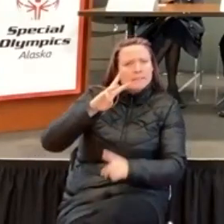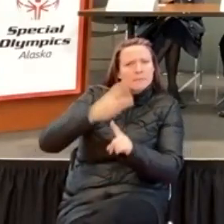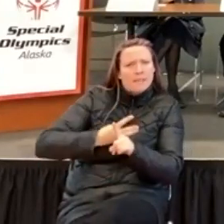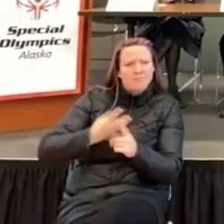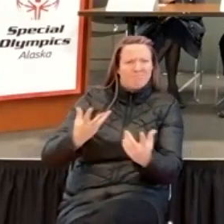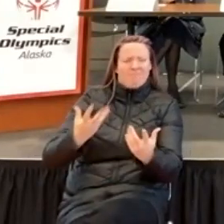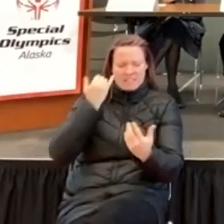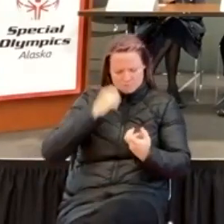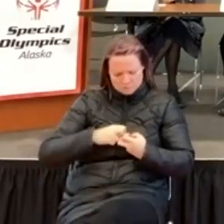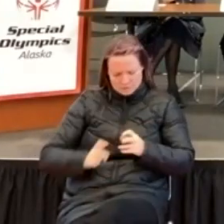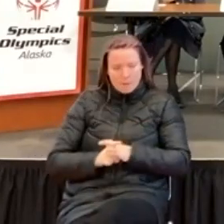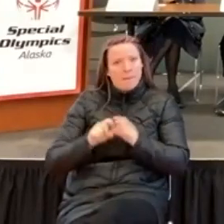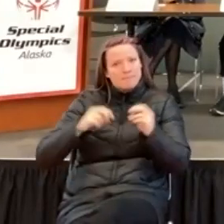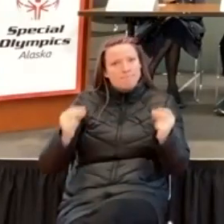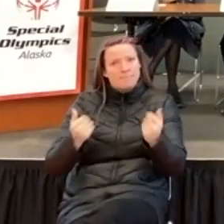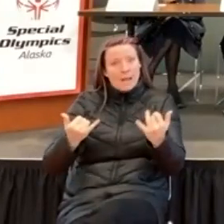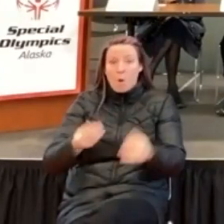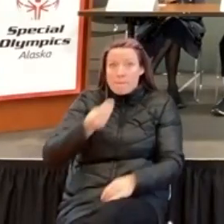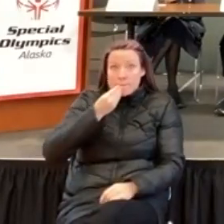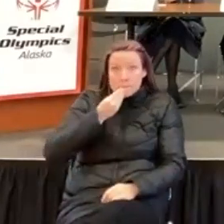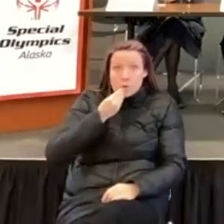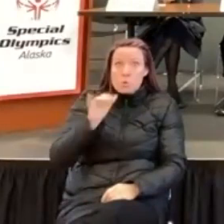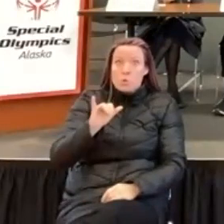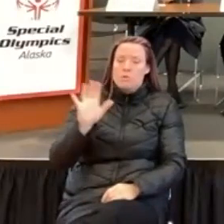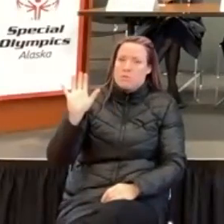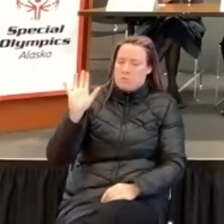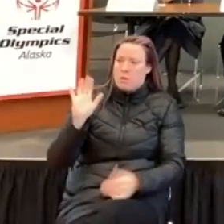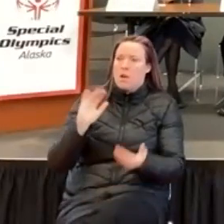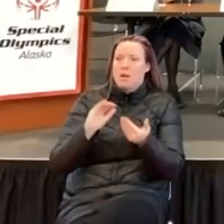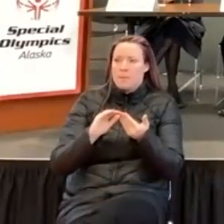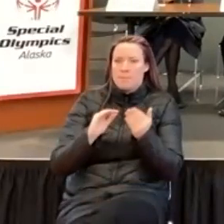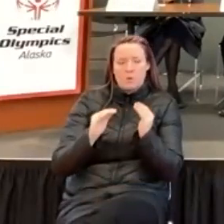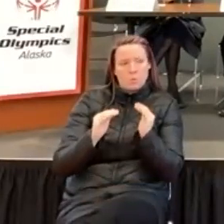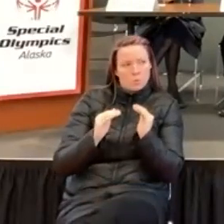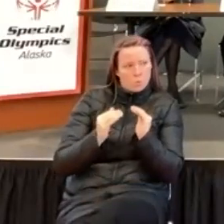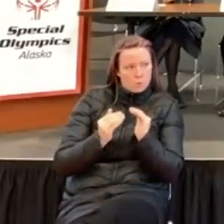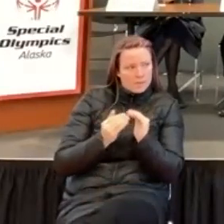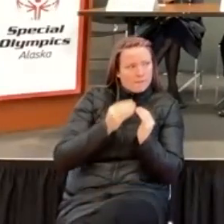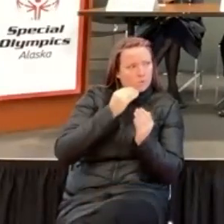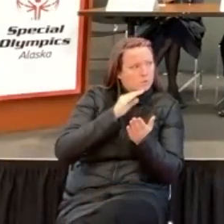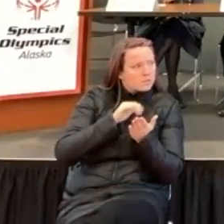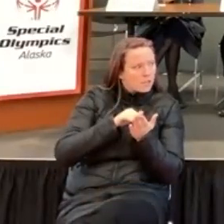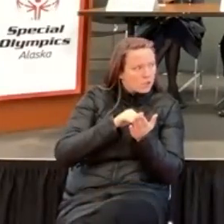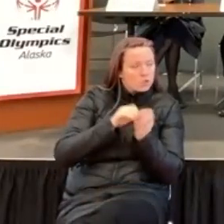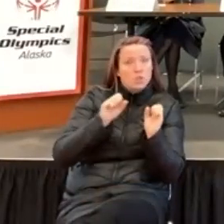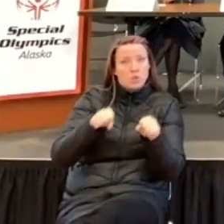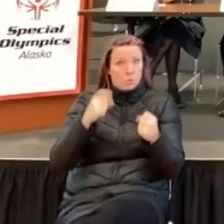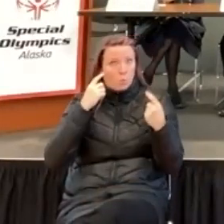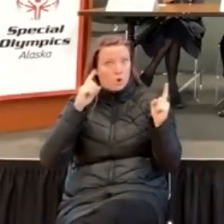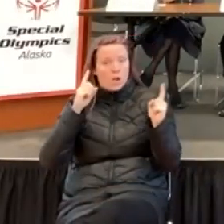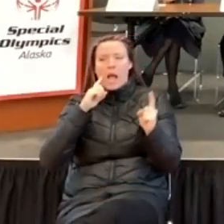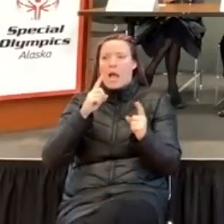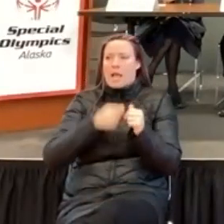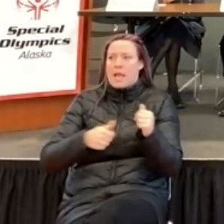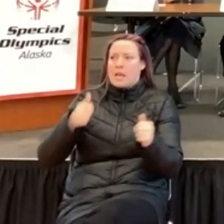For food sustainability, community high tunnels could be a way to go. When I headed the